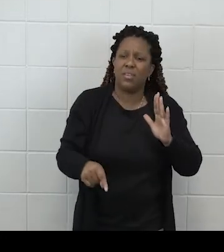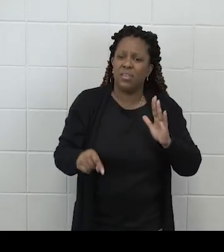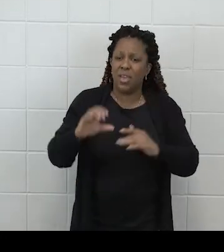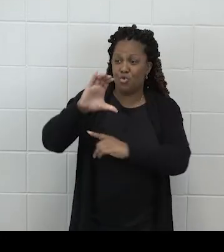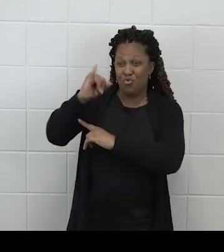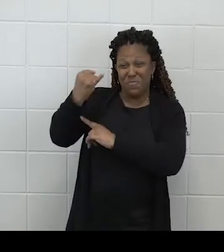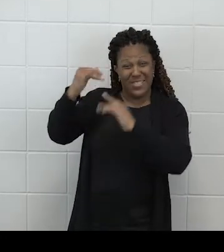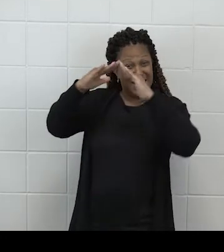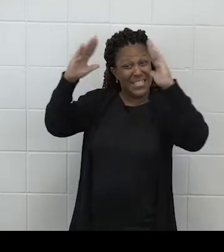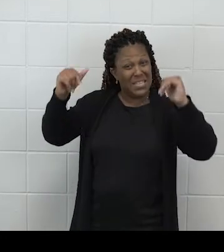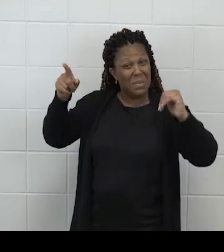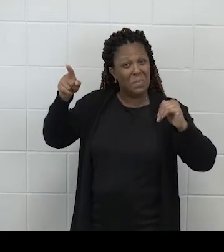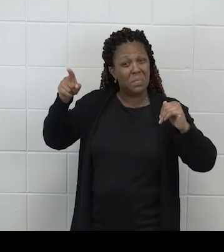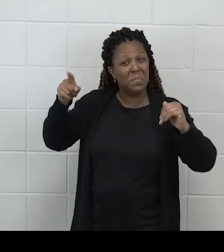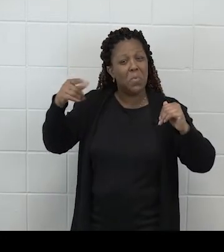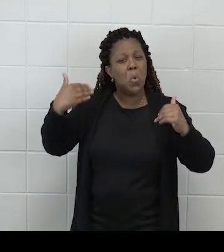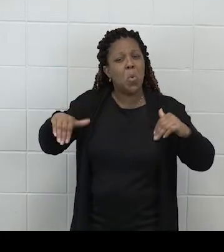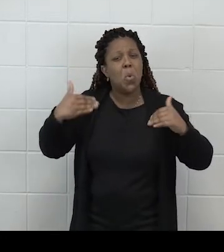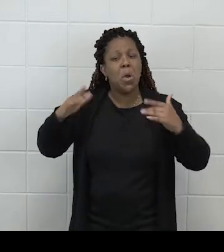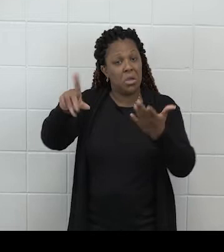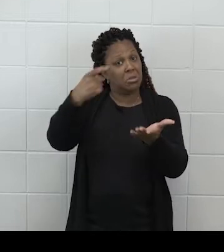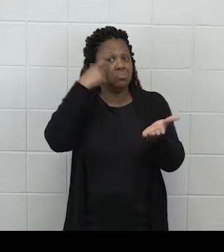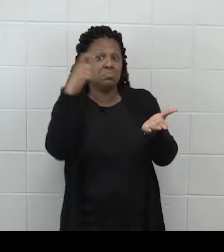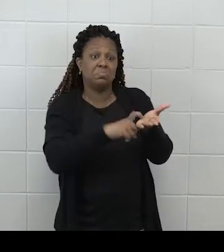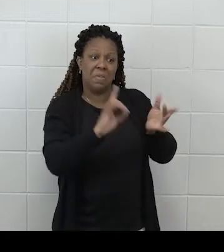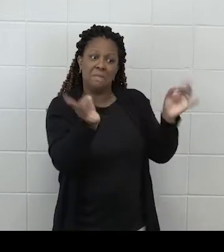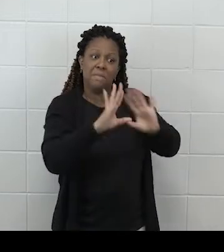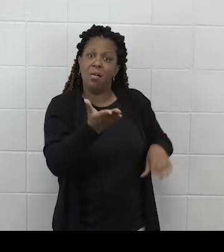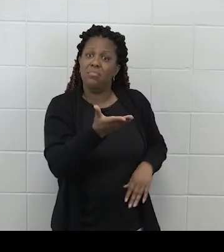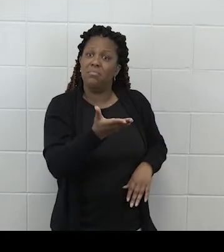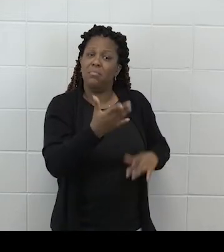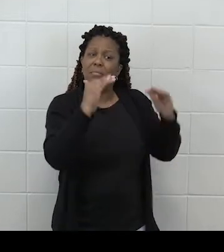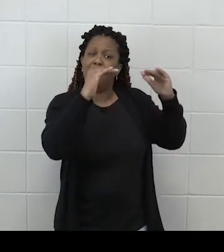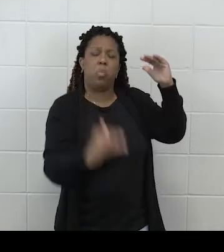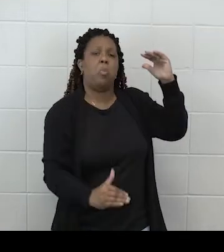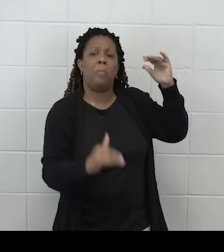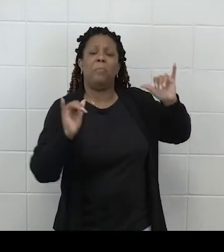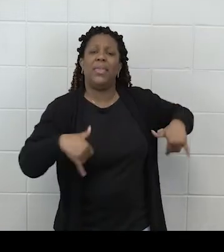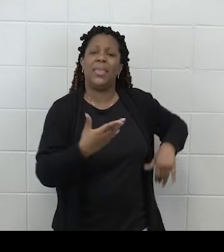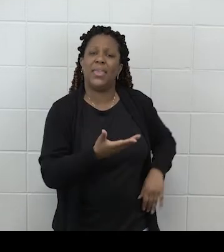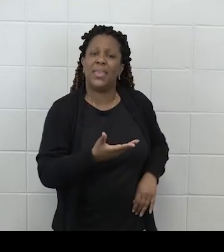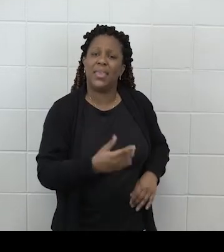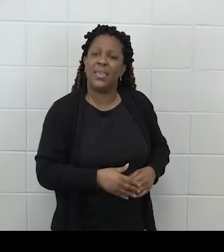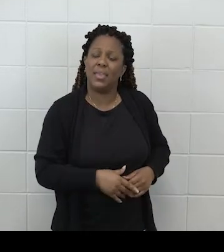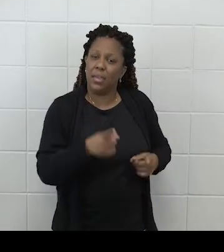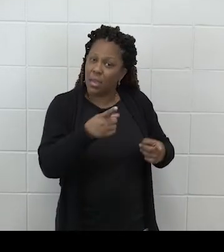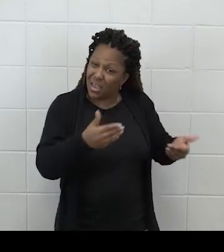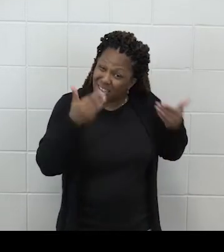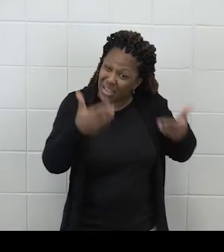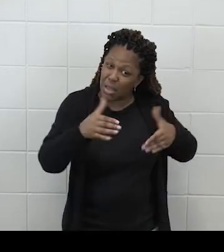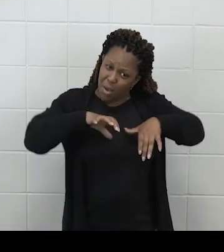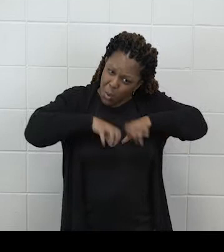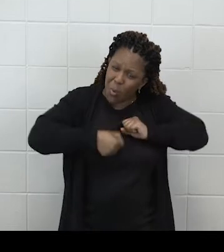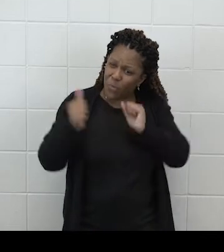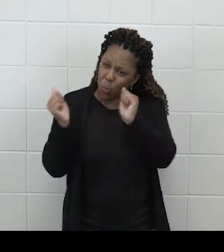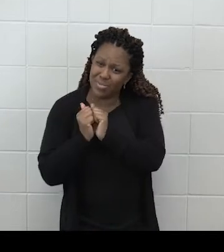nor just. Let us call for the mourning men and the wailing women, those willing to rend their garments